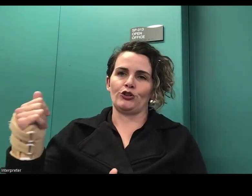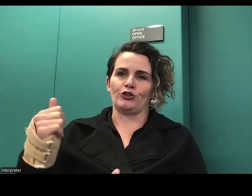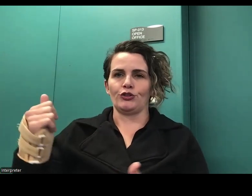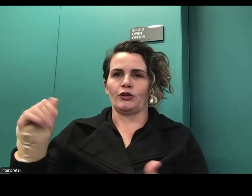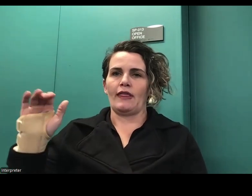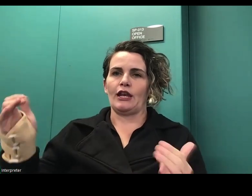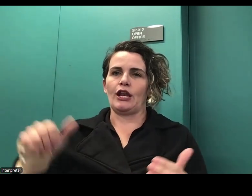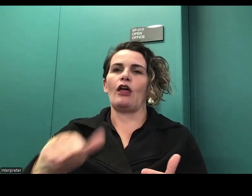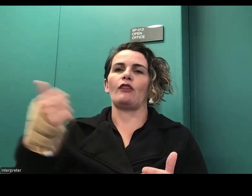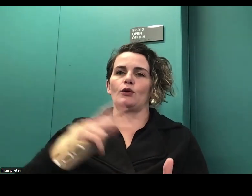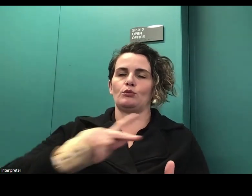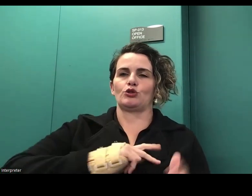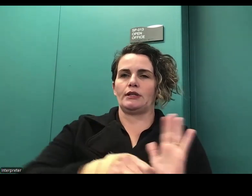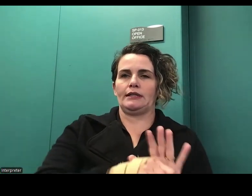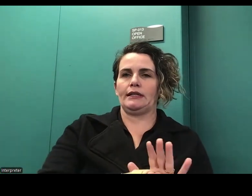characteristic.